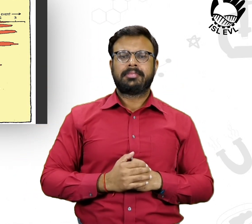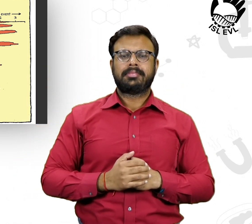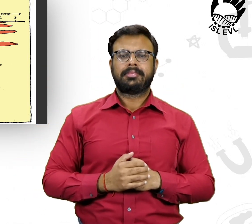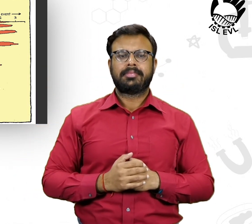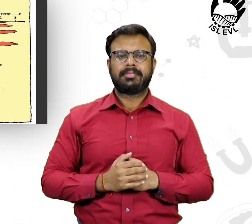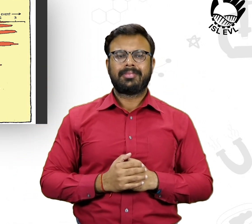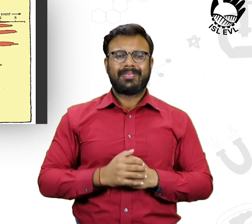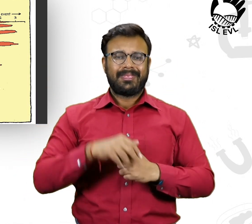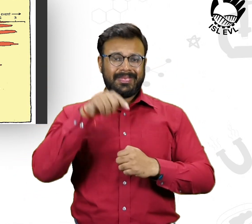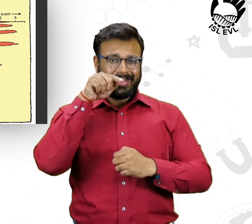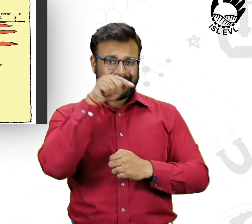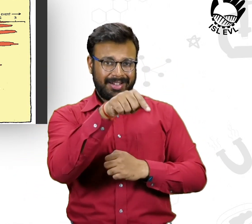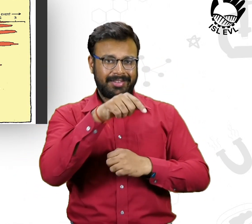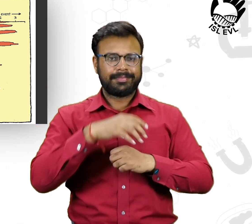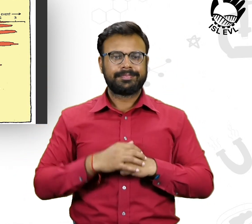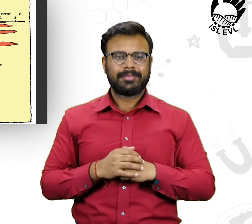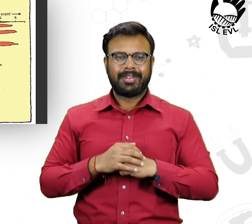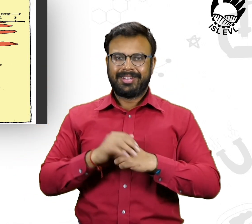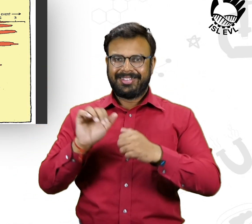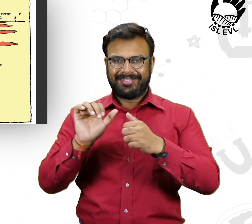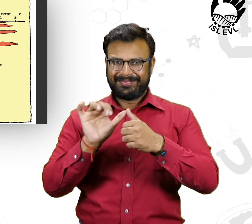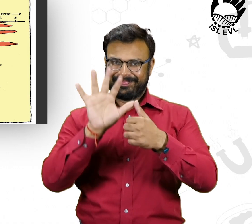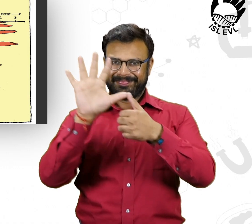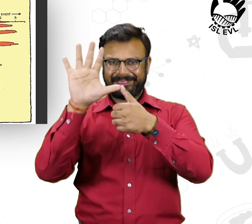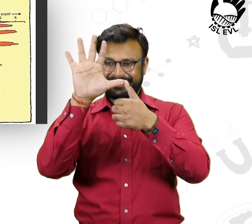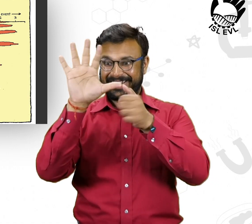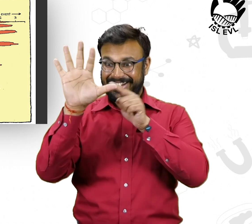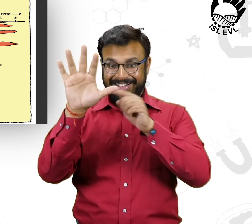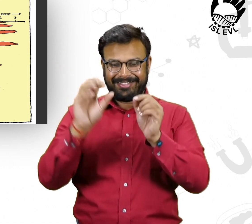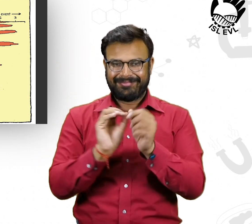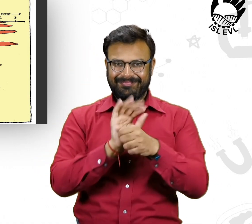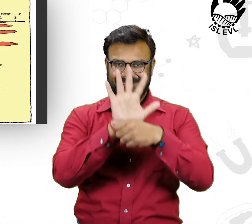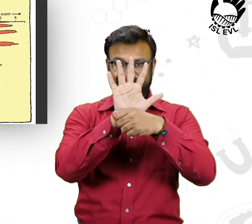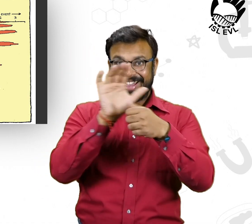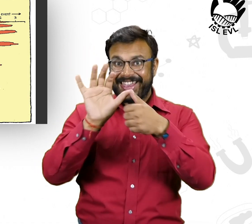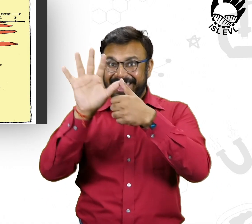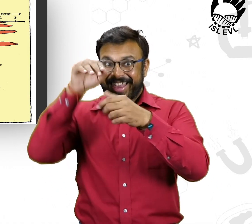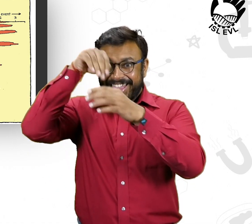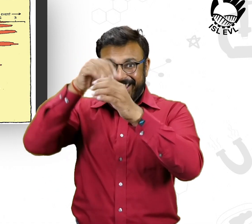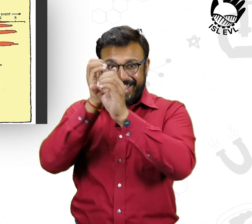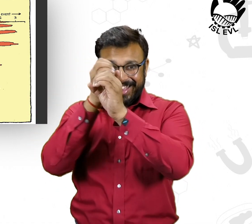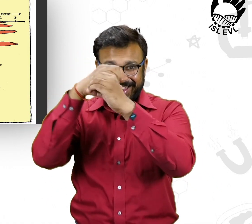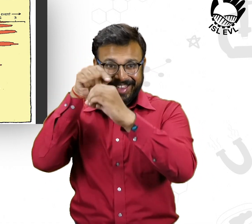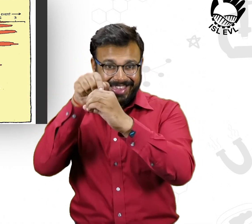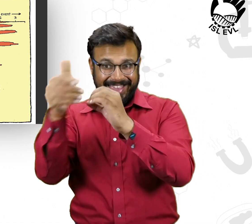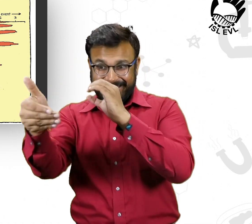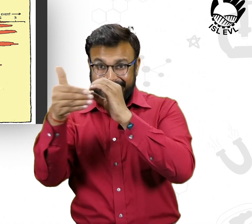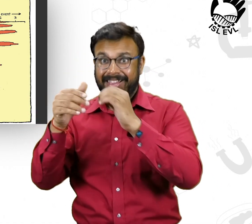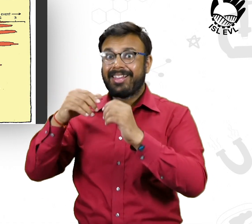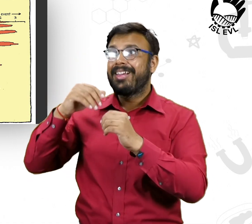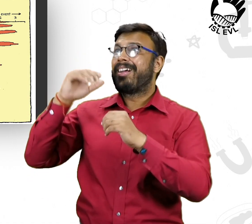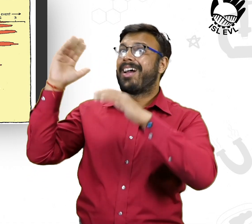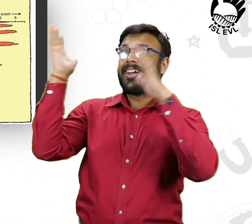The algae in the corals are sensitive to temperatures